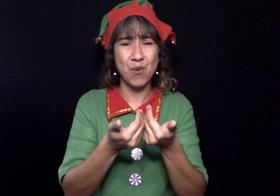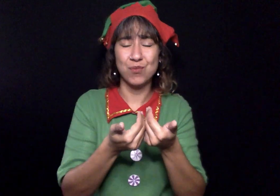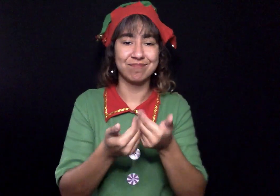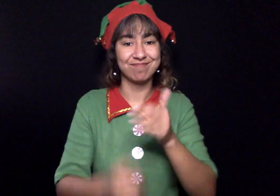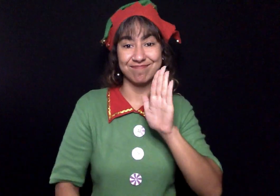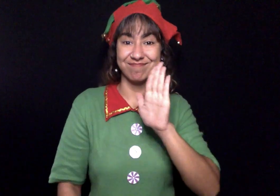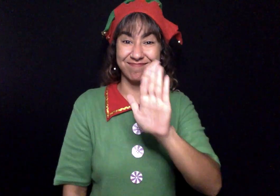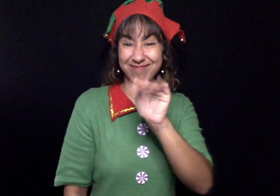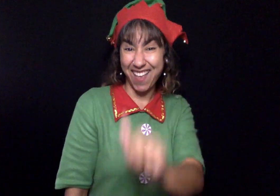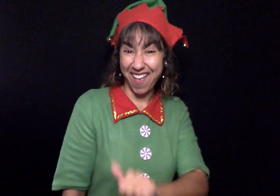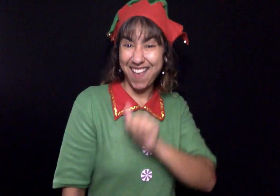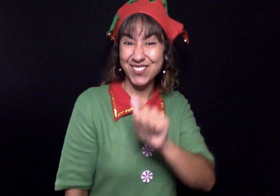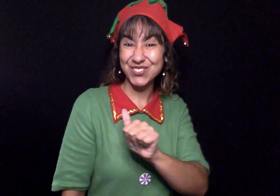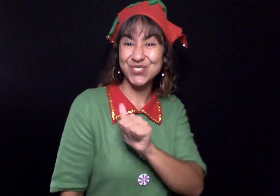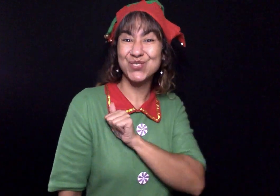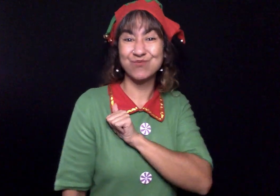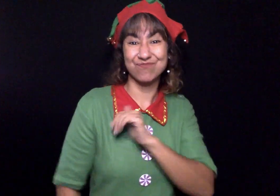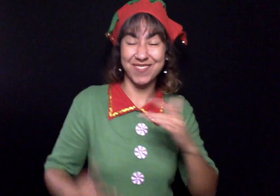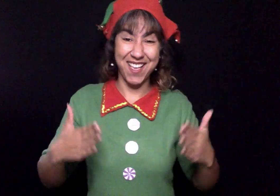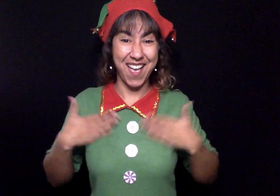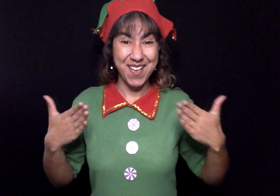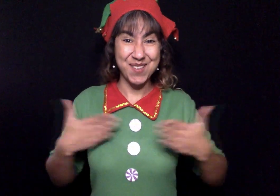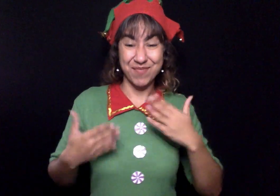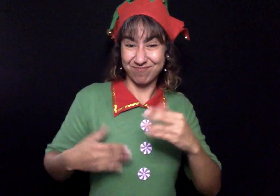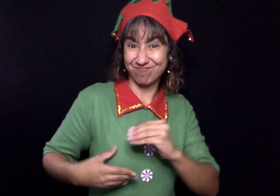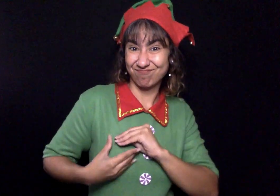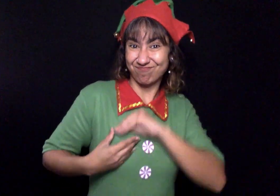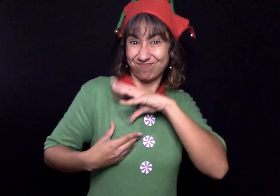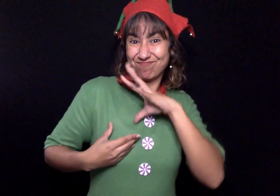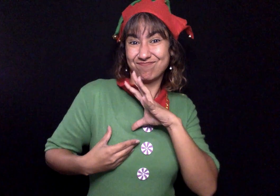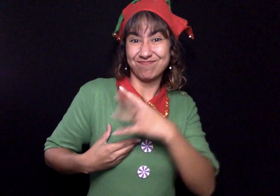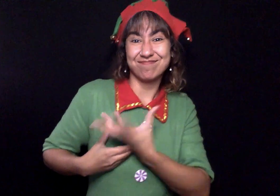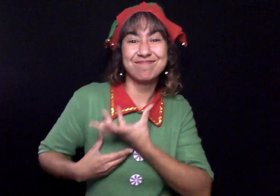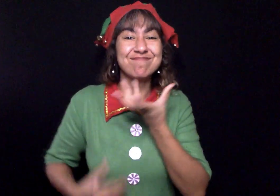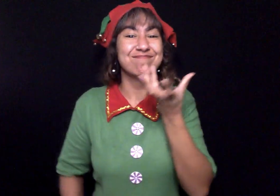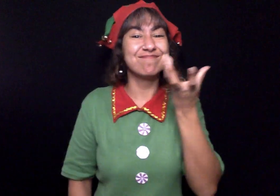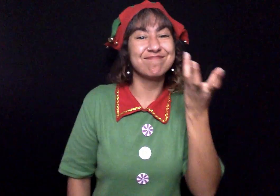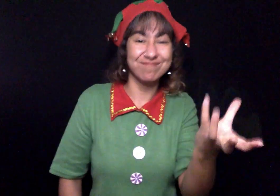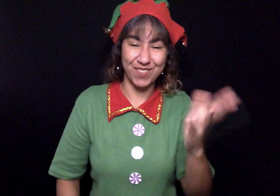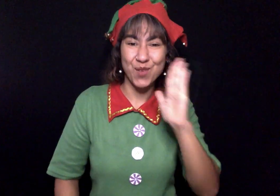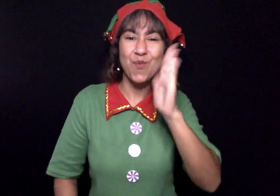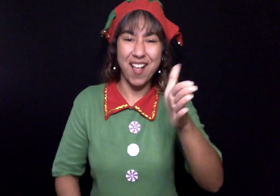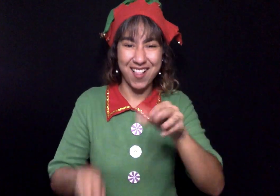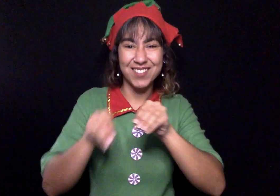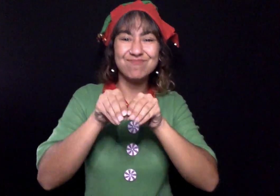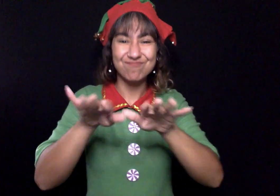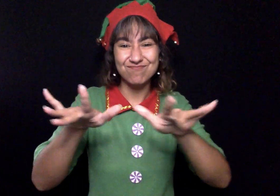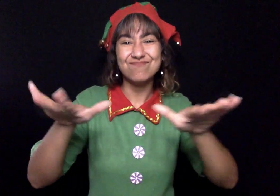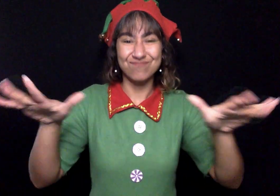where to look, yeah, you gotta put a little holiday in your heart from